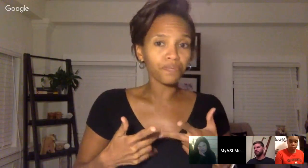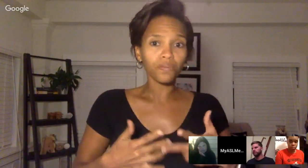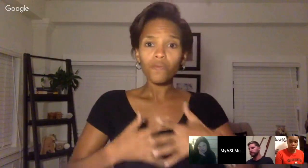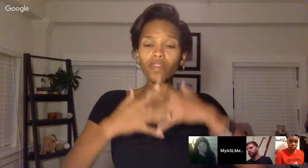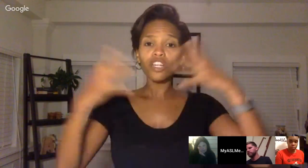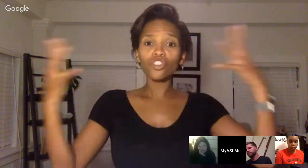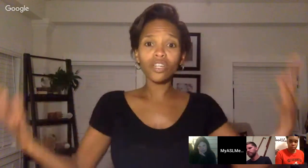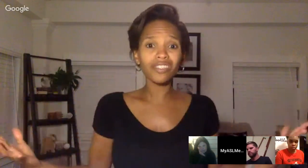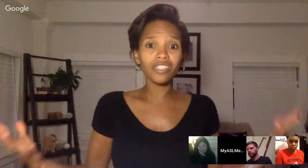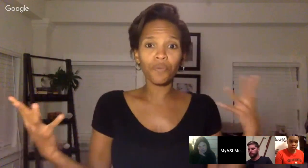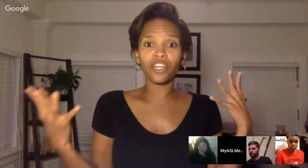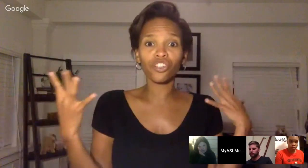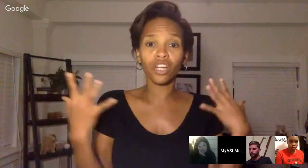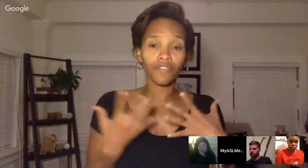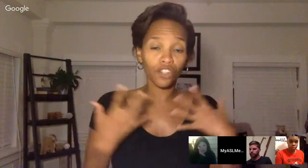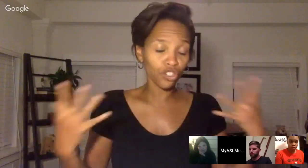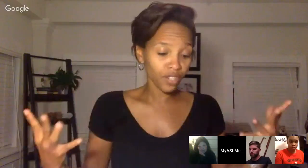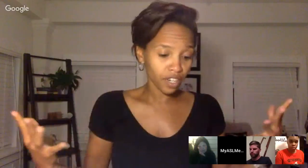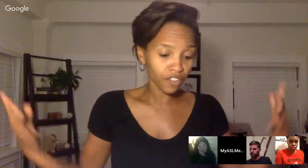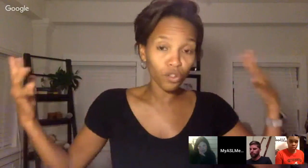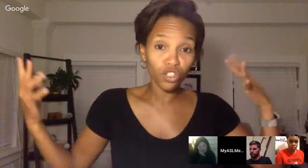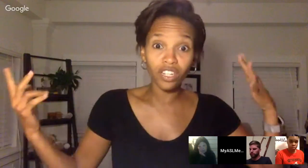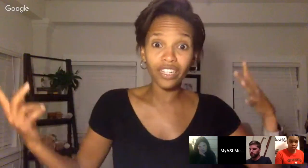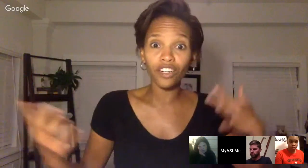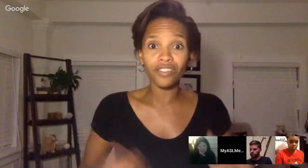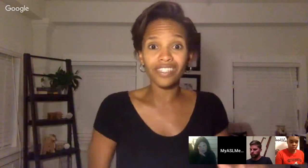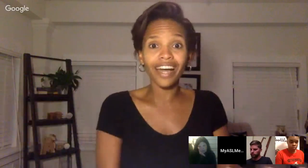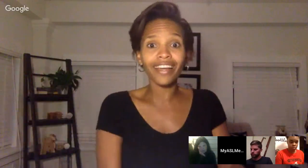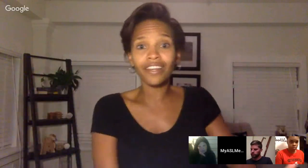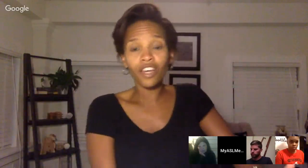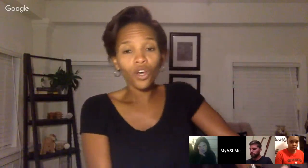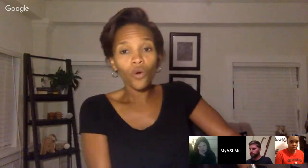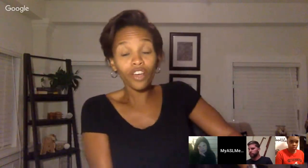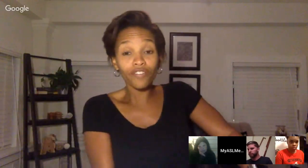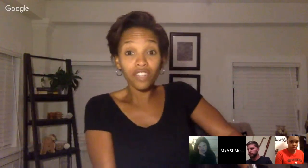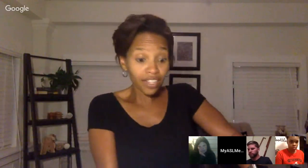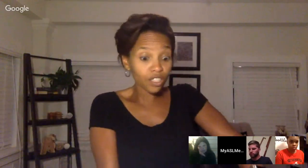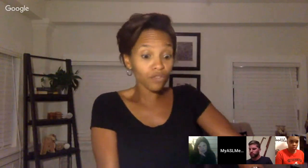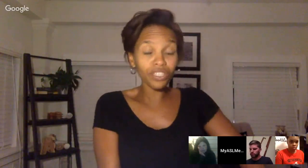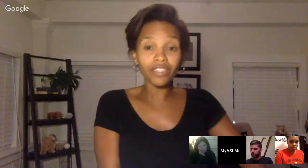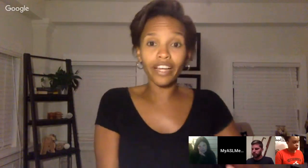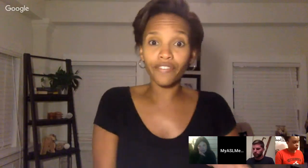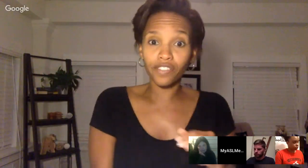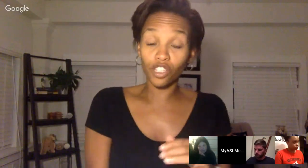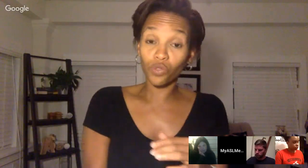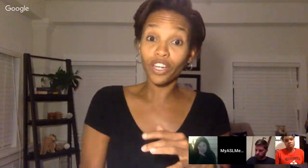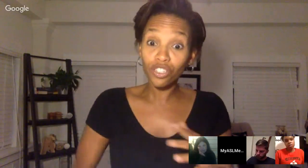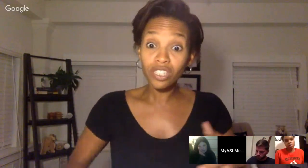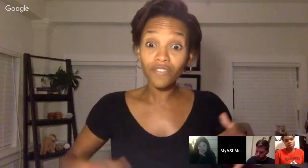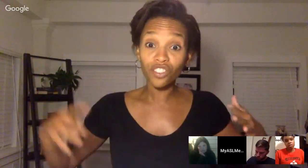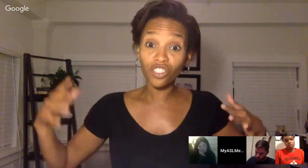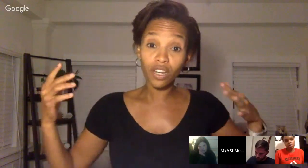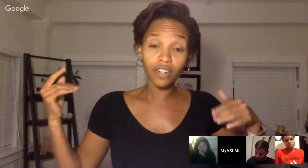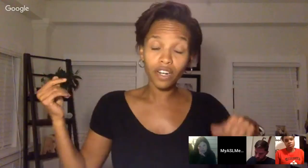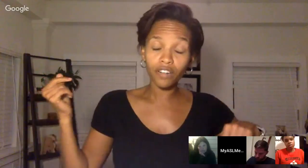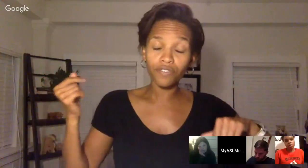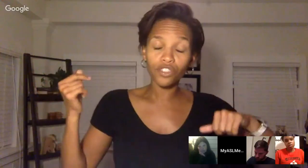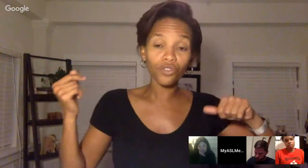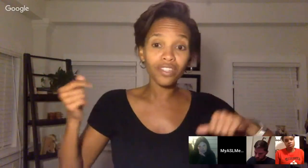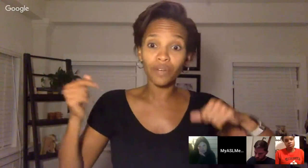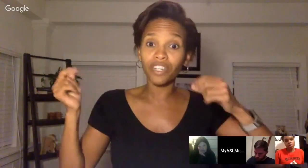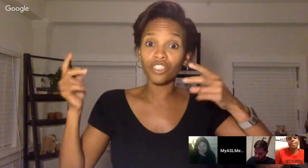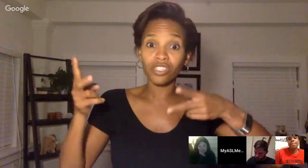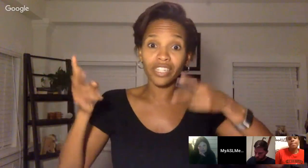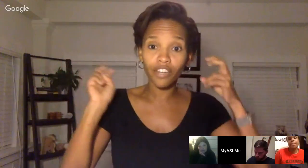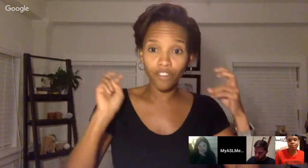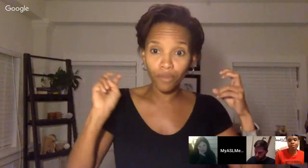is just a depiction of a shooting. Unfortunately, in our society, we have lots of real life situations of